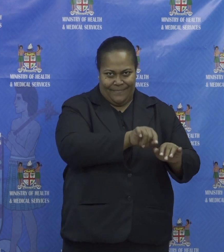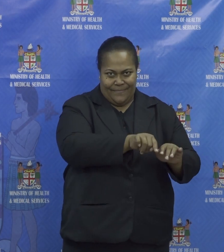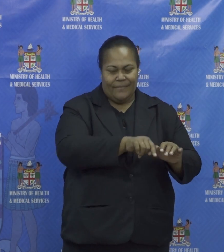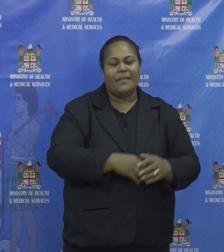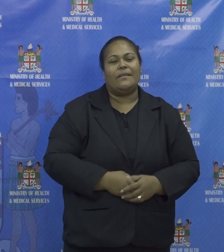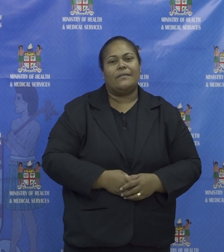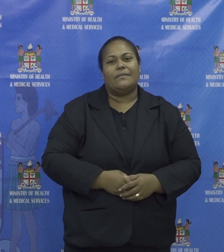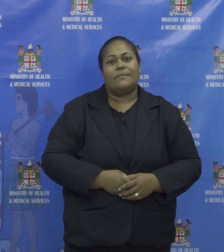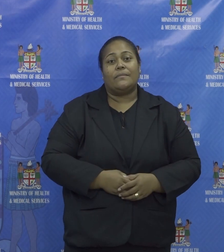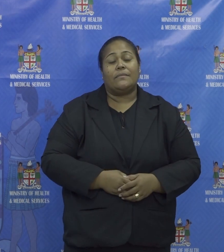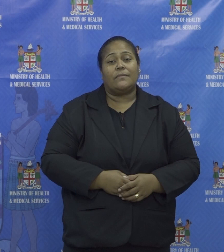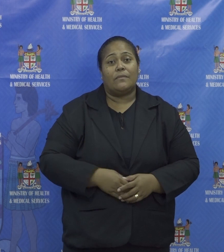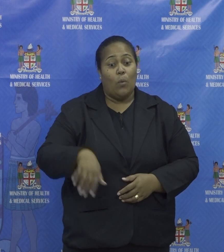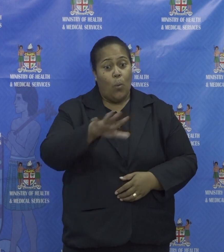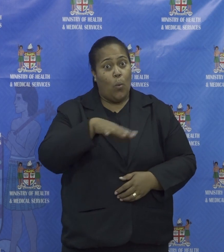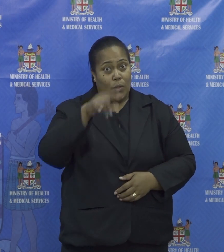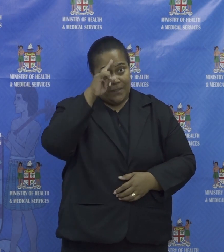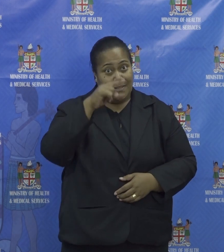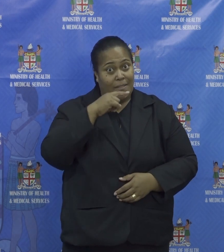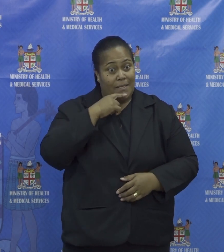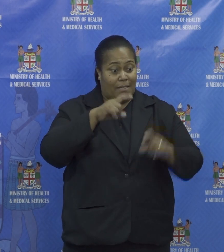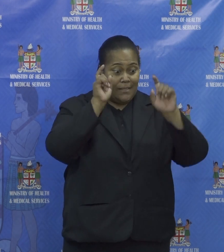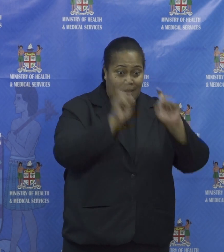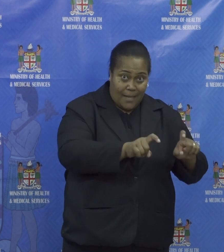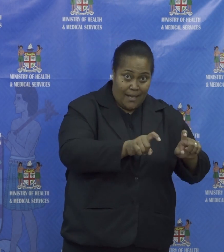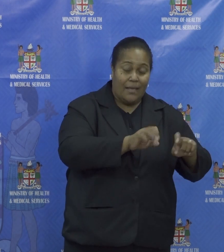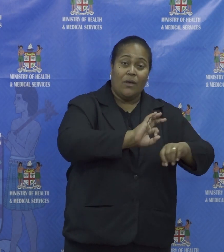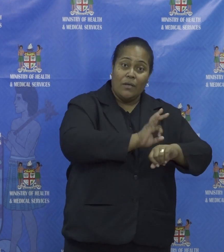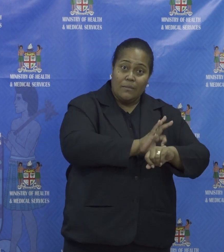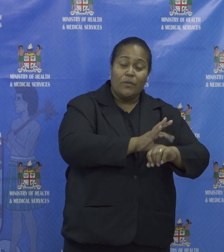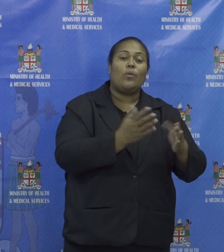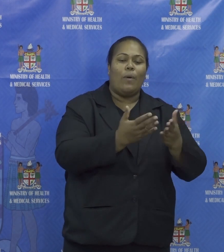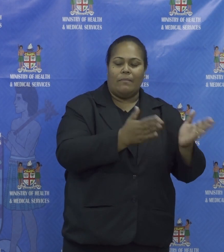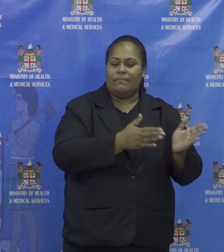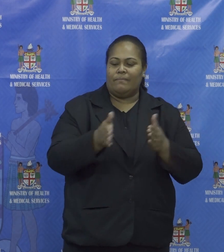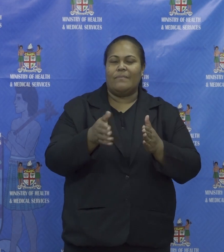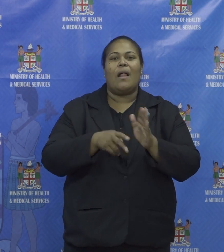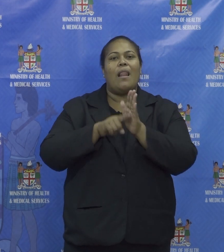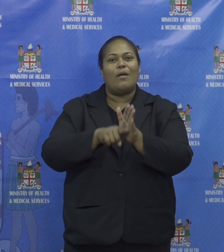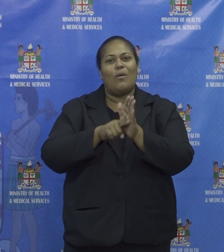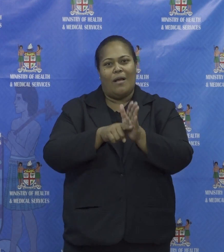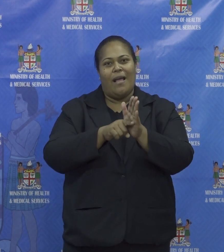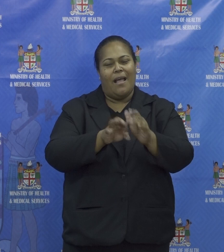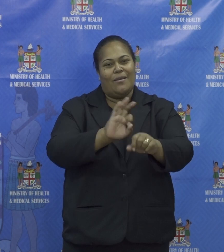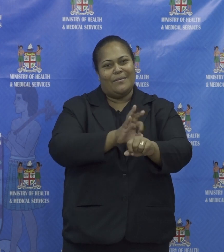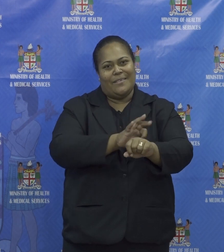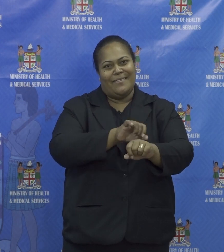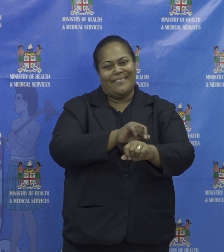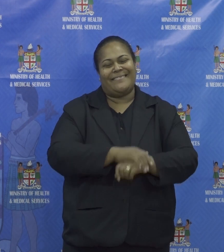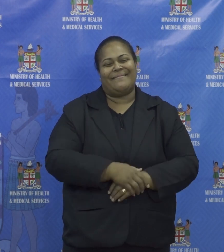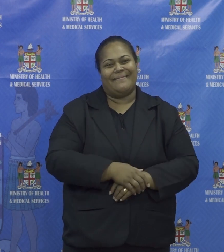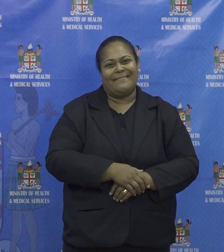All admissions will be referred to Lautoka Hospital or when required